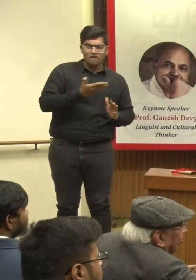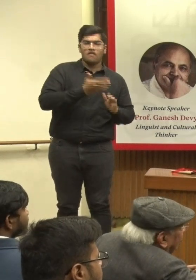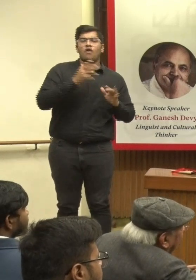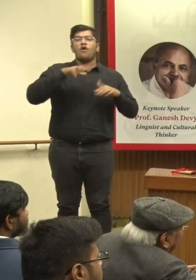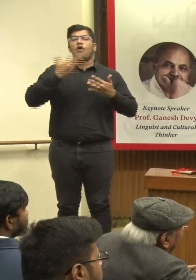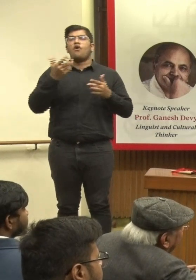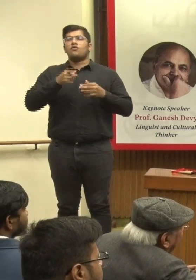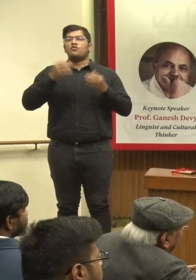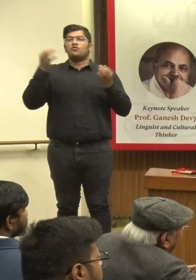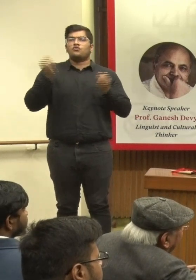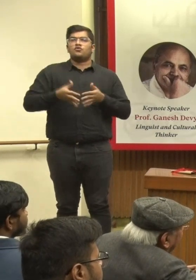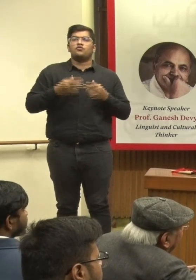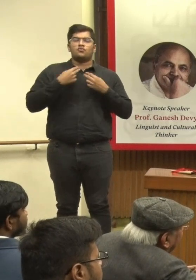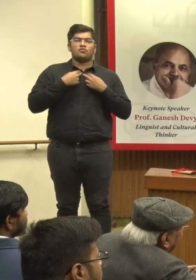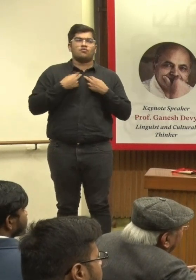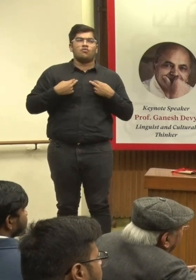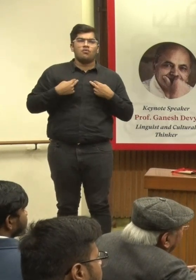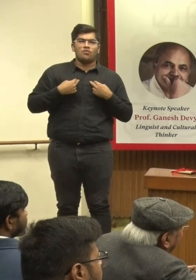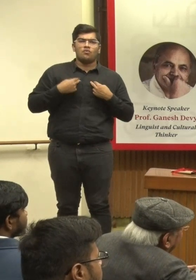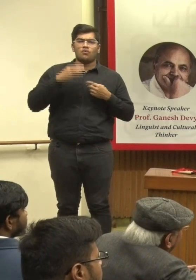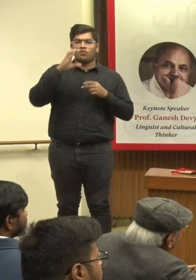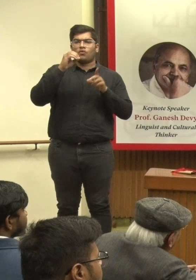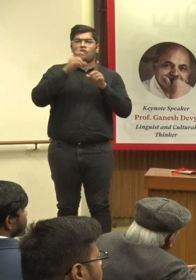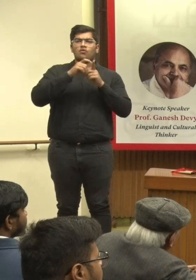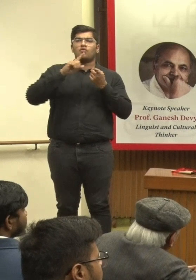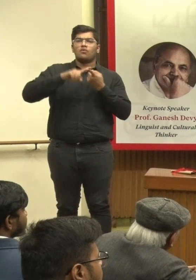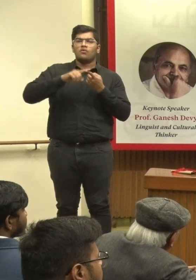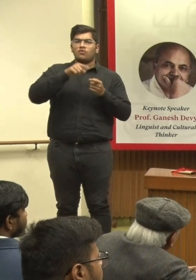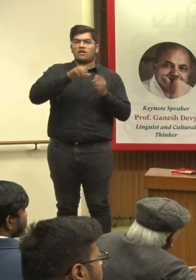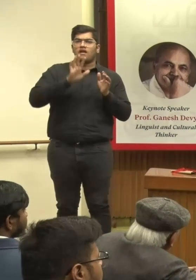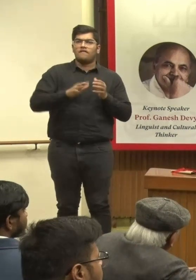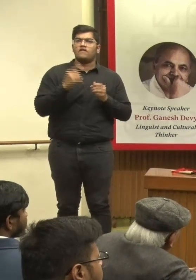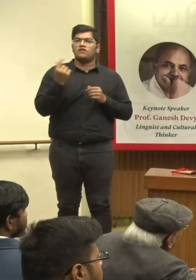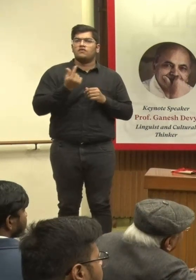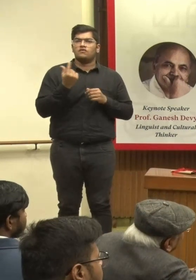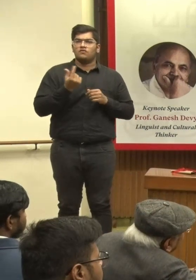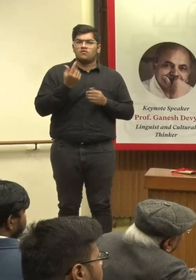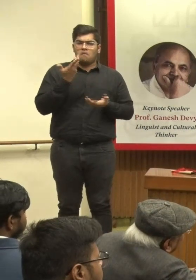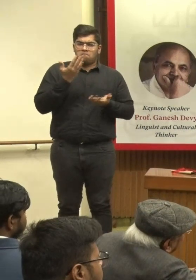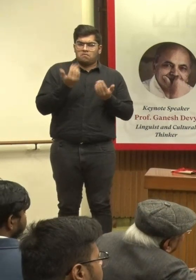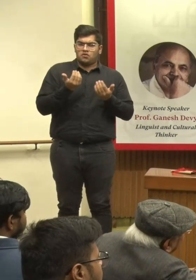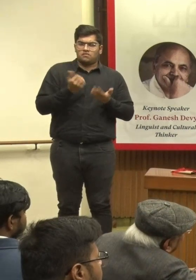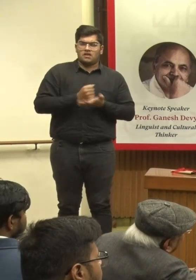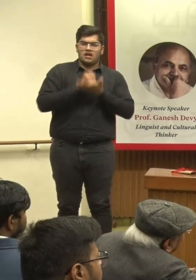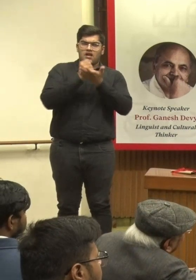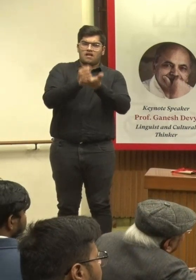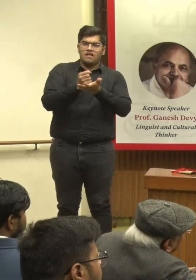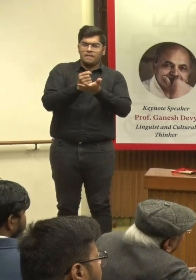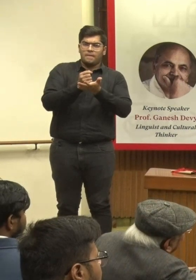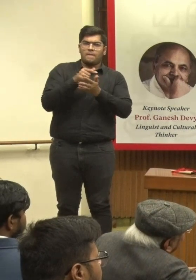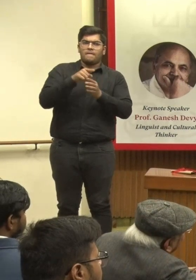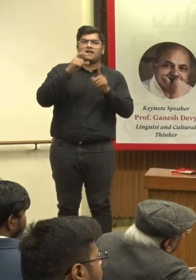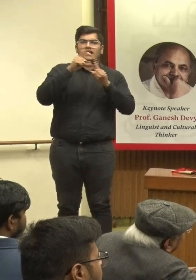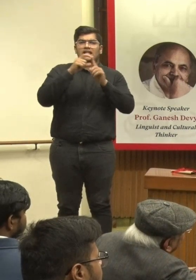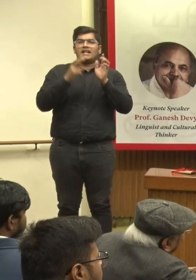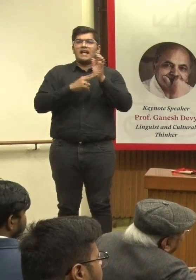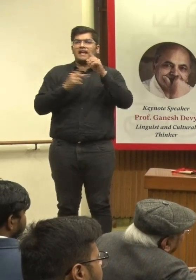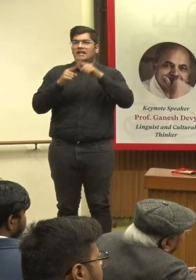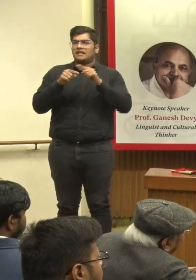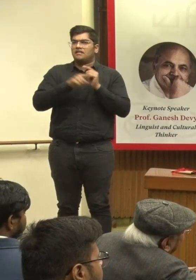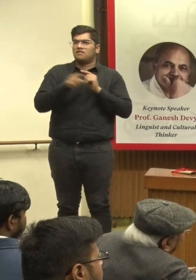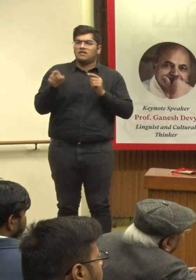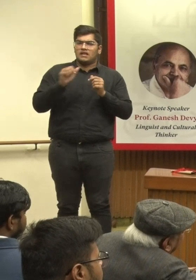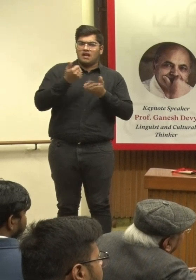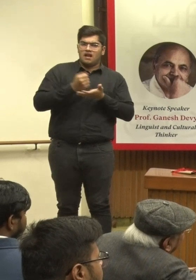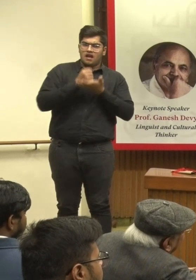to, in any manner, at least, to some extent help the denotified tribes, or their life